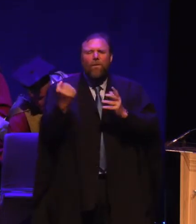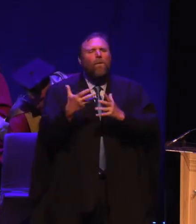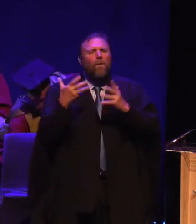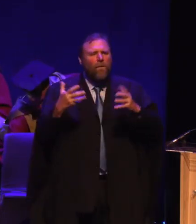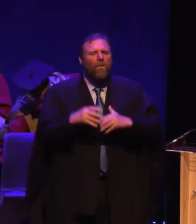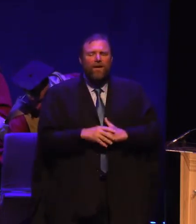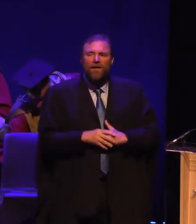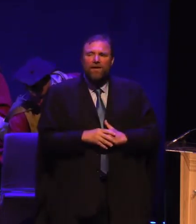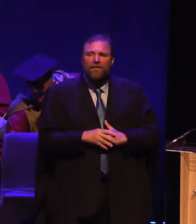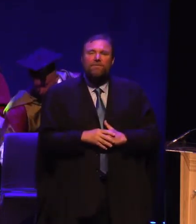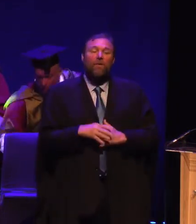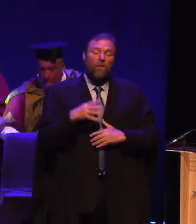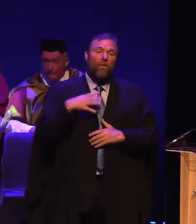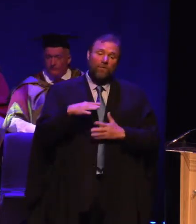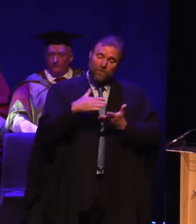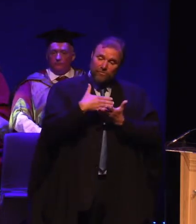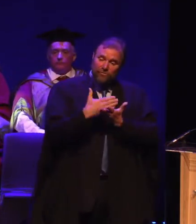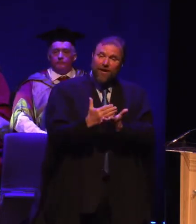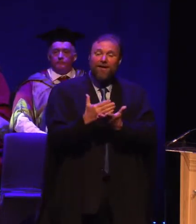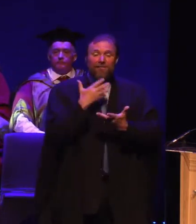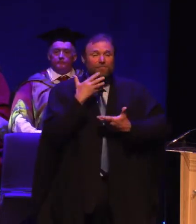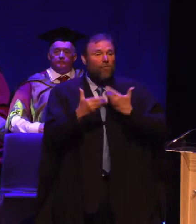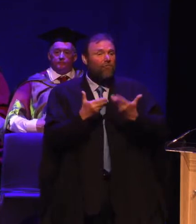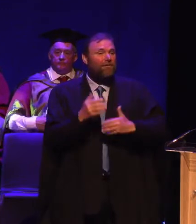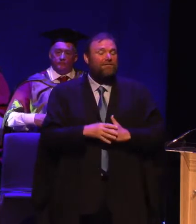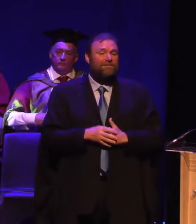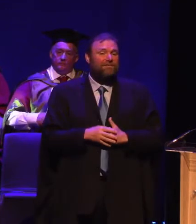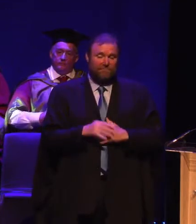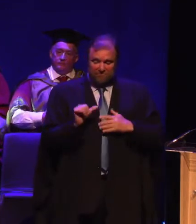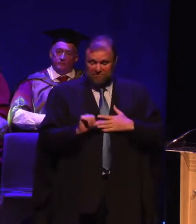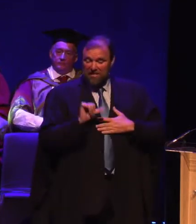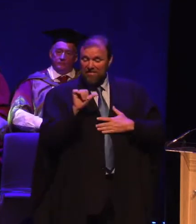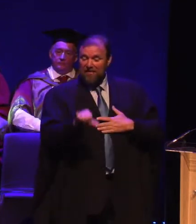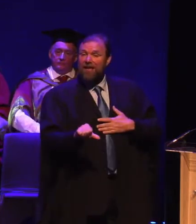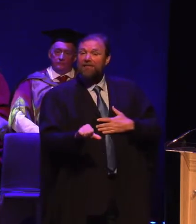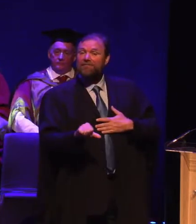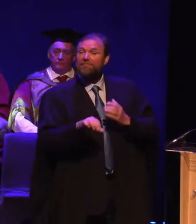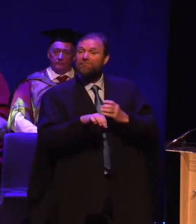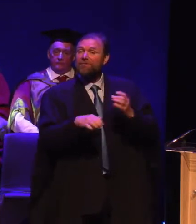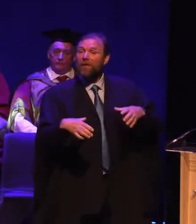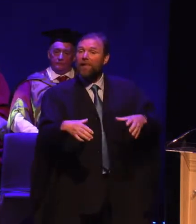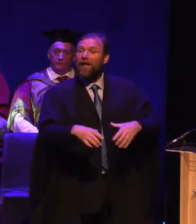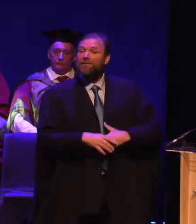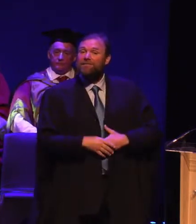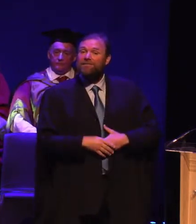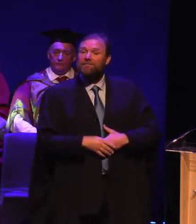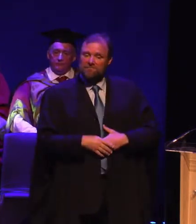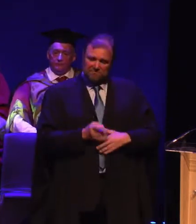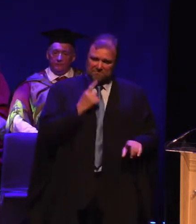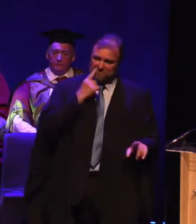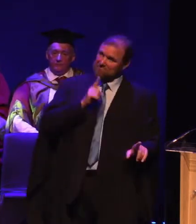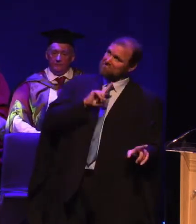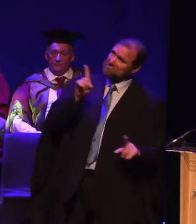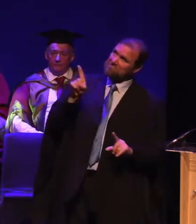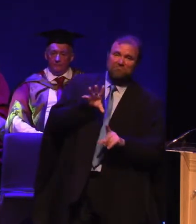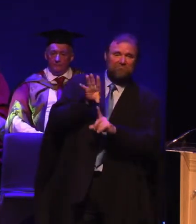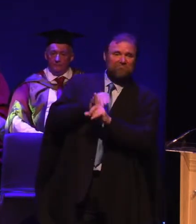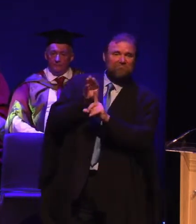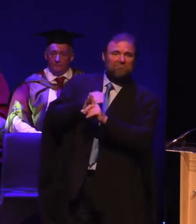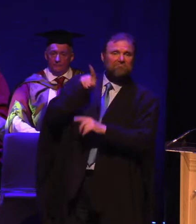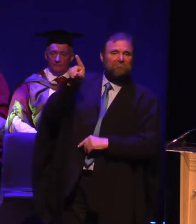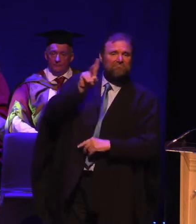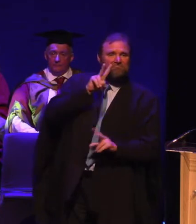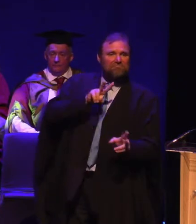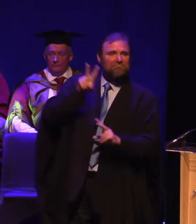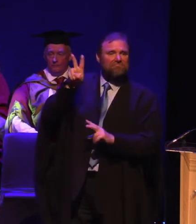to do is share those stories with the next graduating class and the class after that, to give